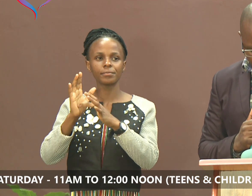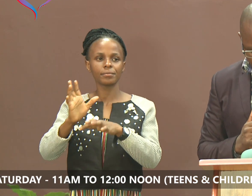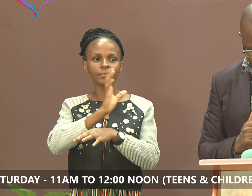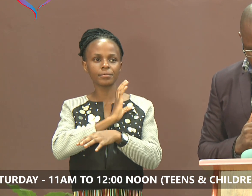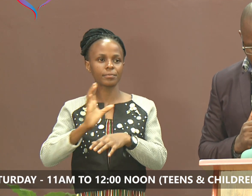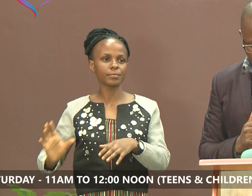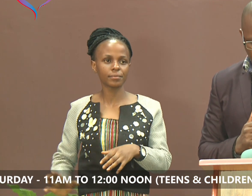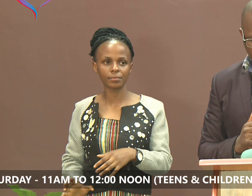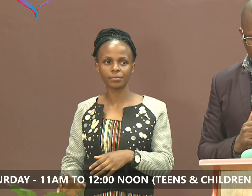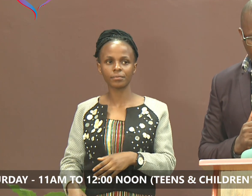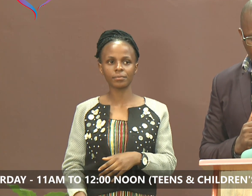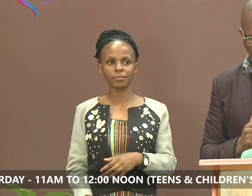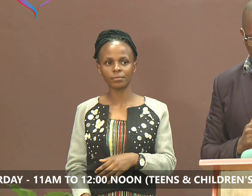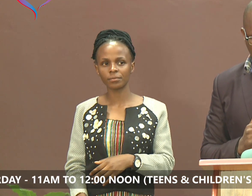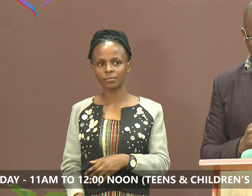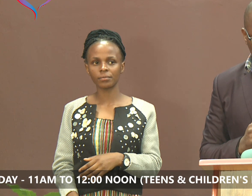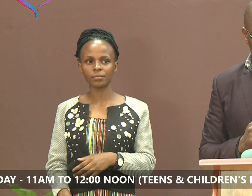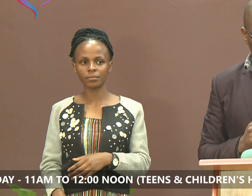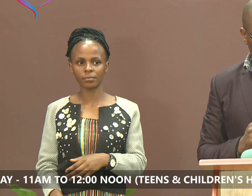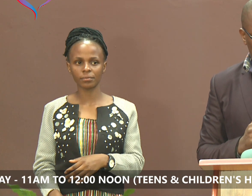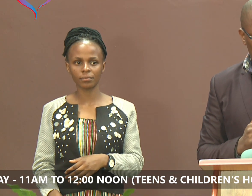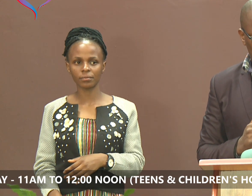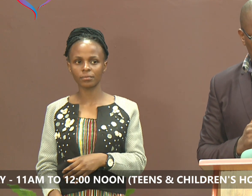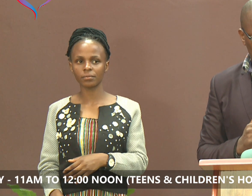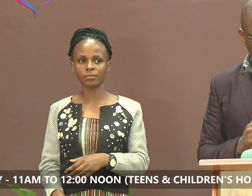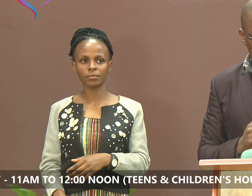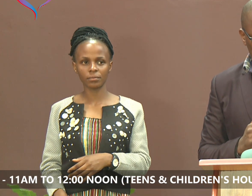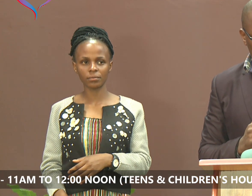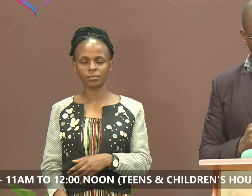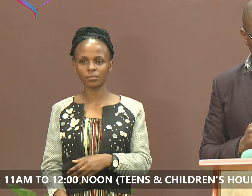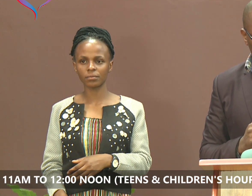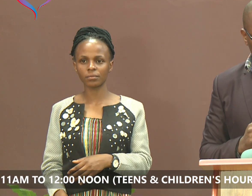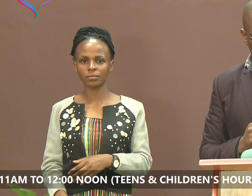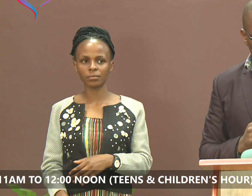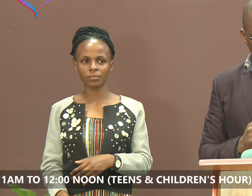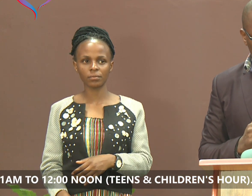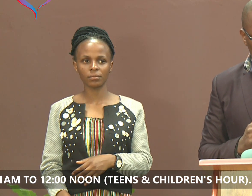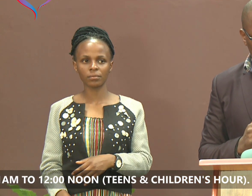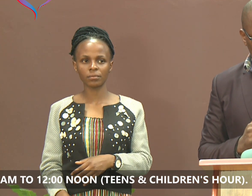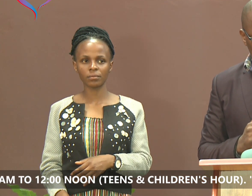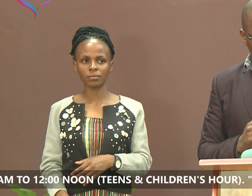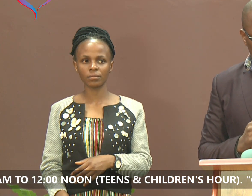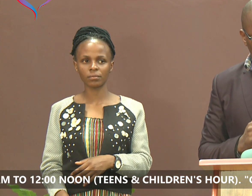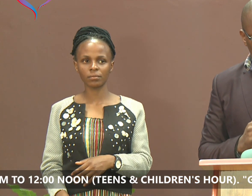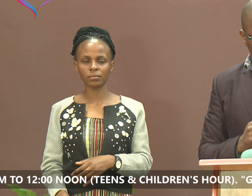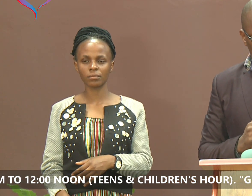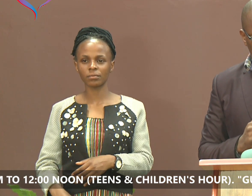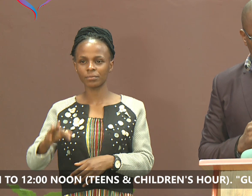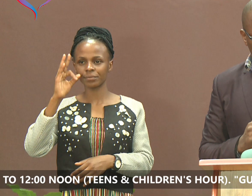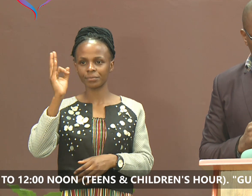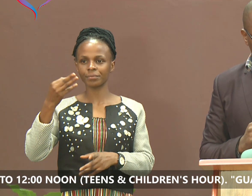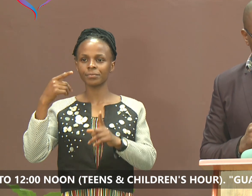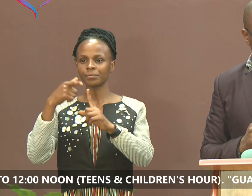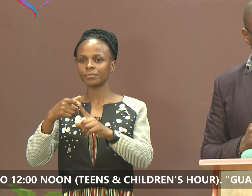bwaffe n'engeri gye tuyinza okusemberaganamu ennyo ne tweteregeragana nga omwami n'omukyala kisinza ku nkolagana yaffe ne Kristo. Third objective